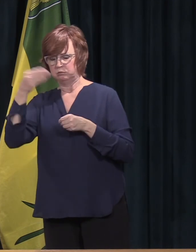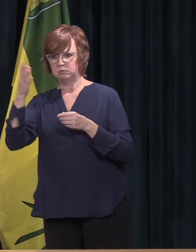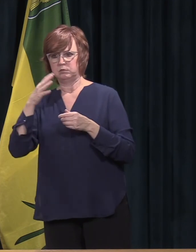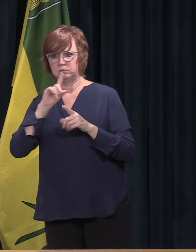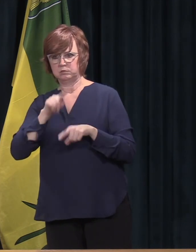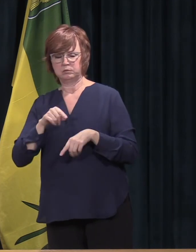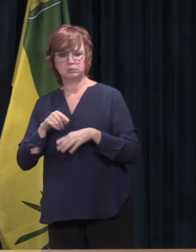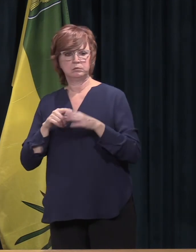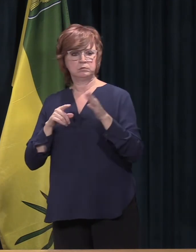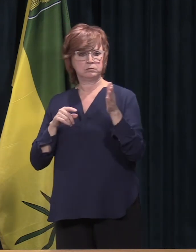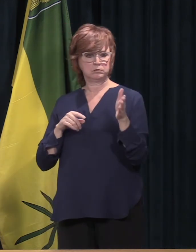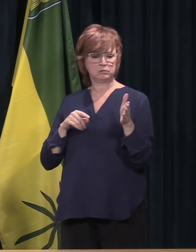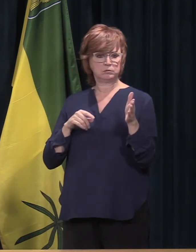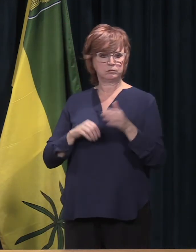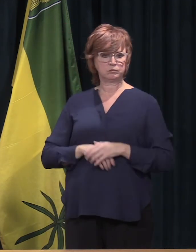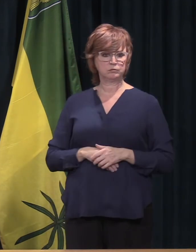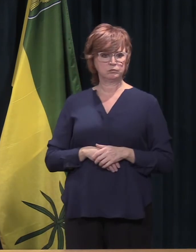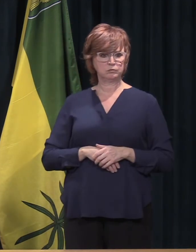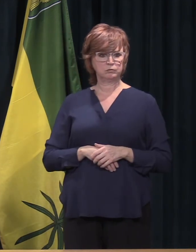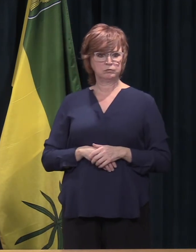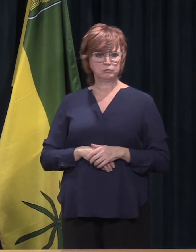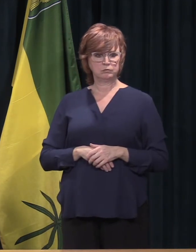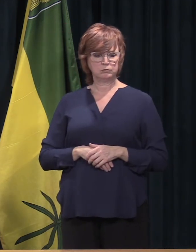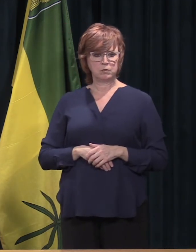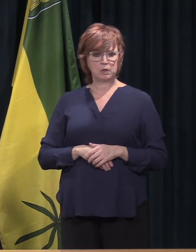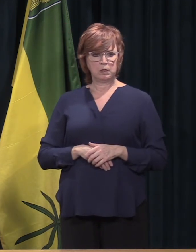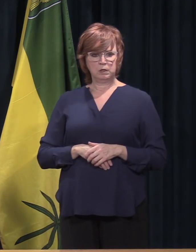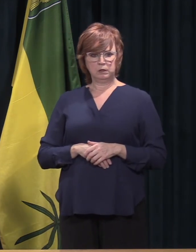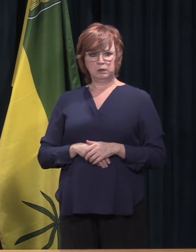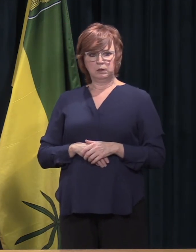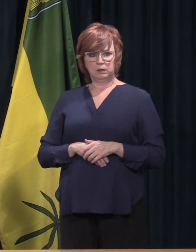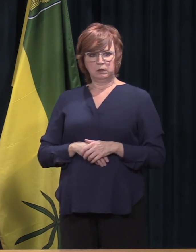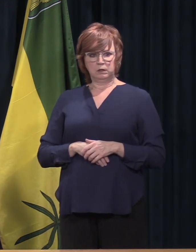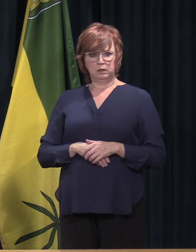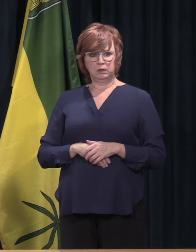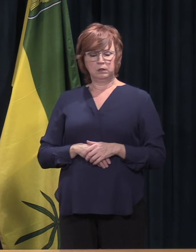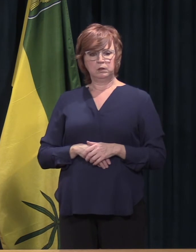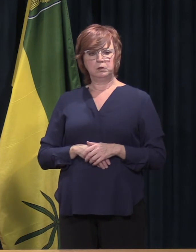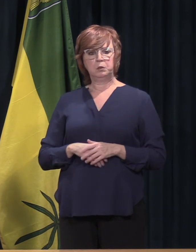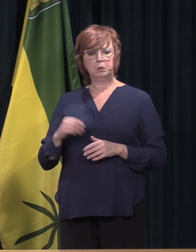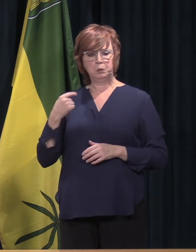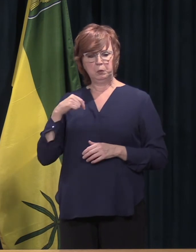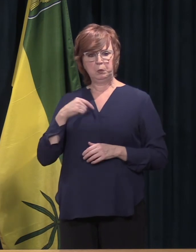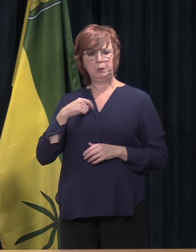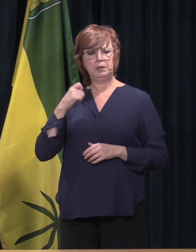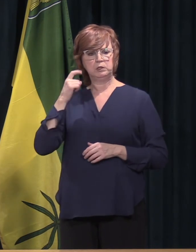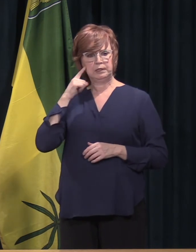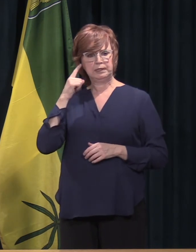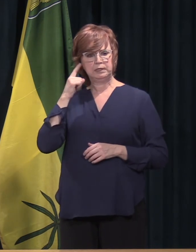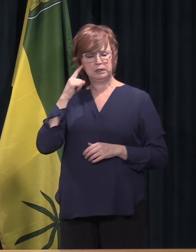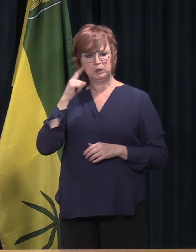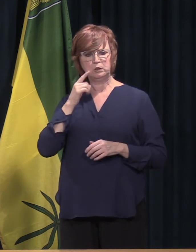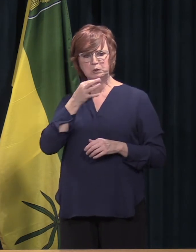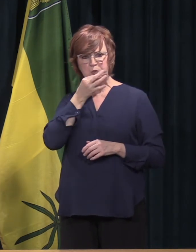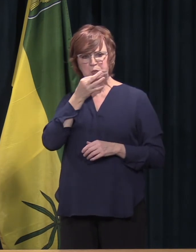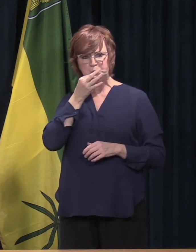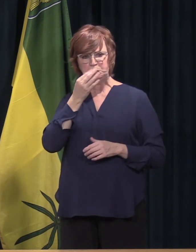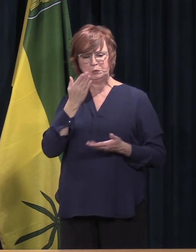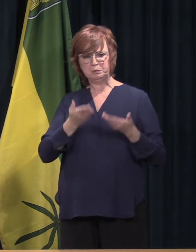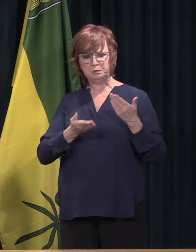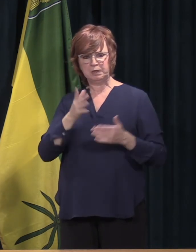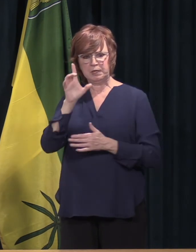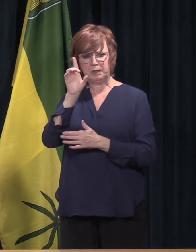We're hearing that there may be an upcoming mandate for daycare centers, particularly those attached to